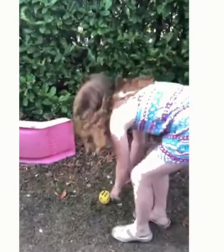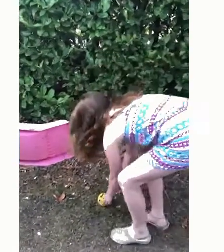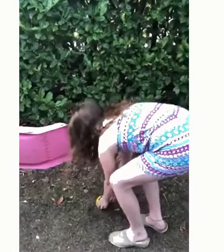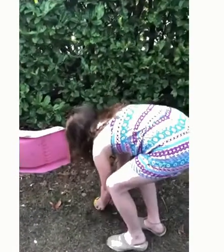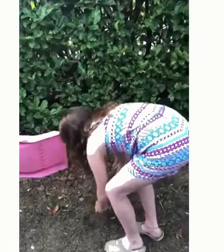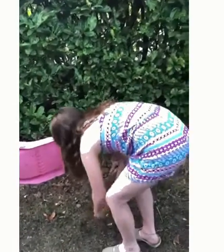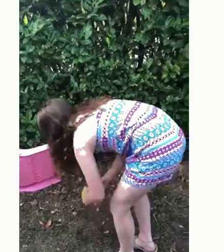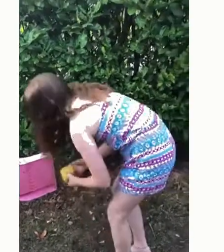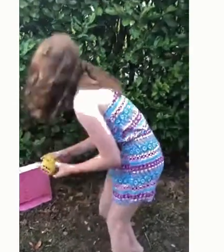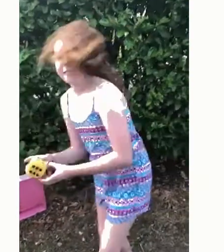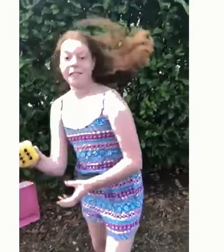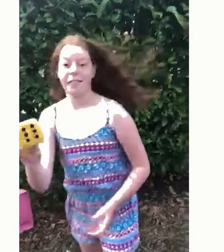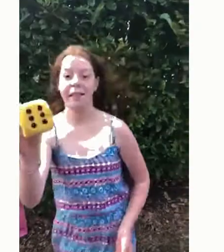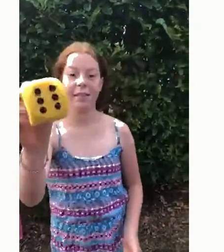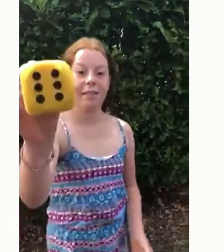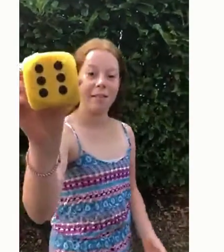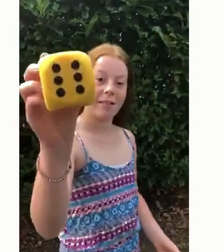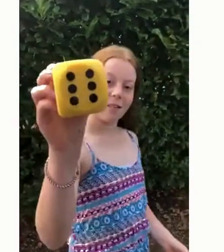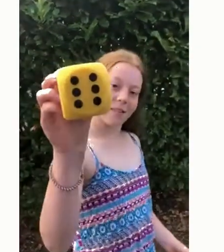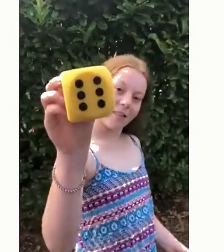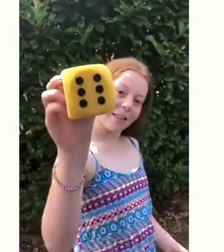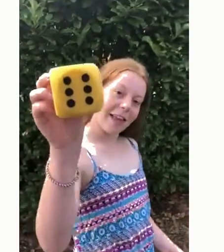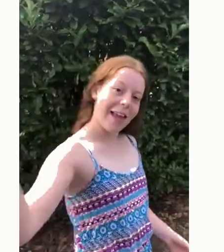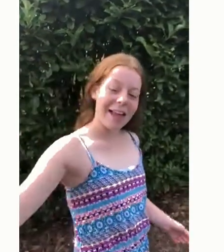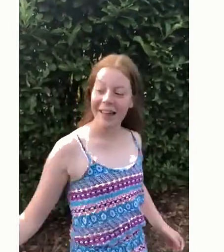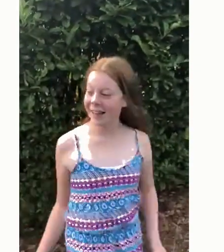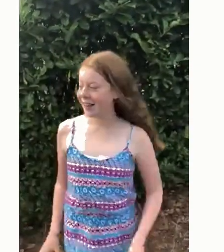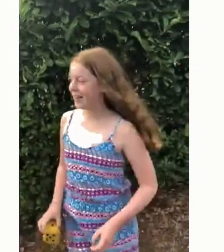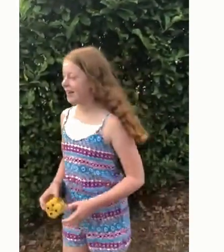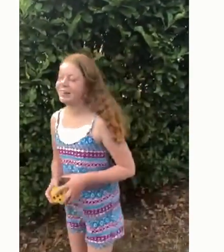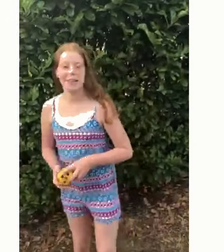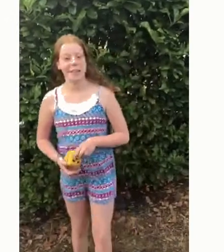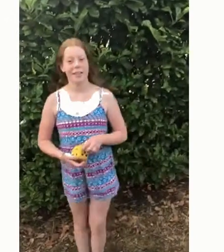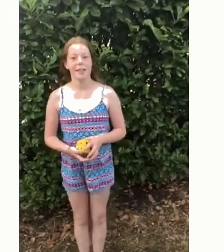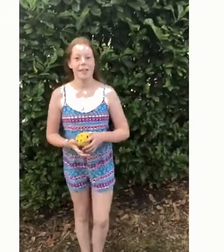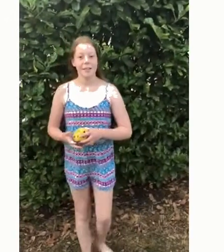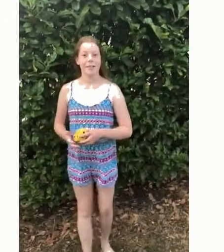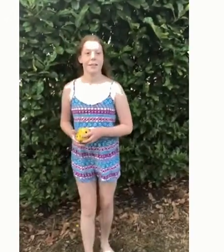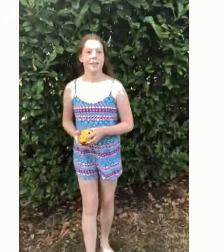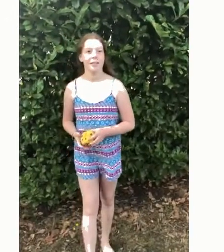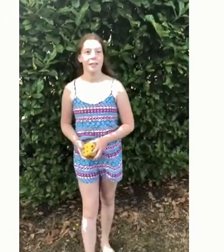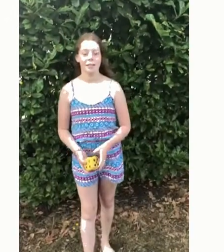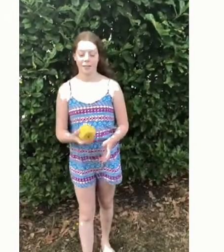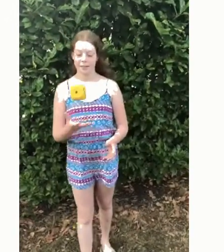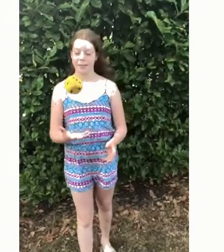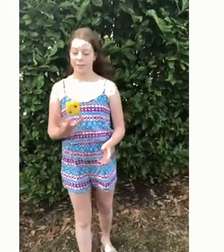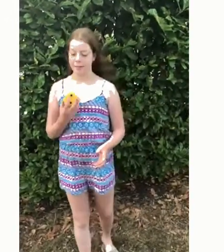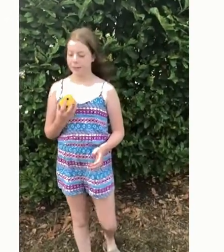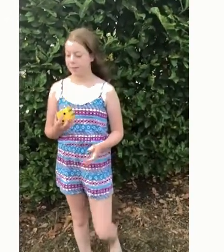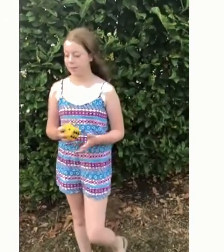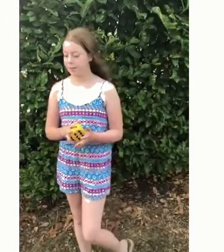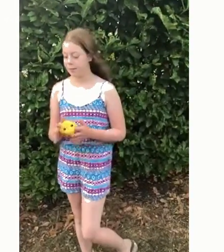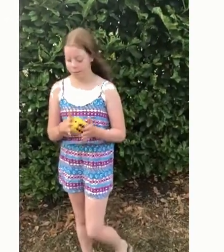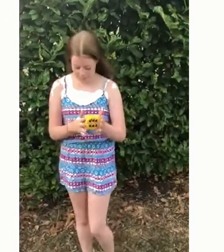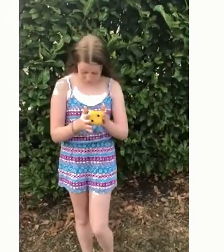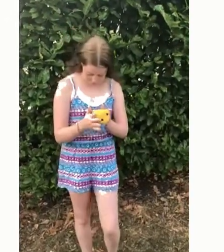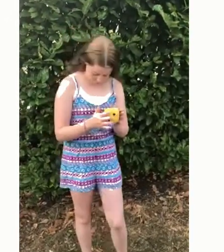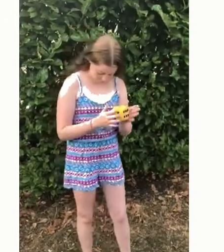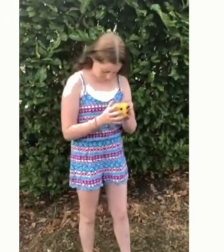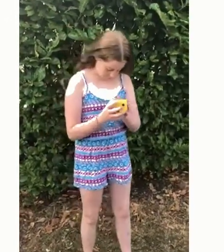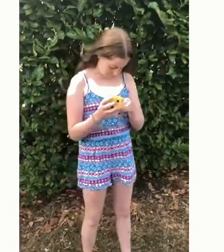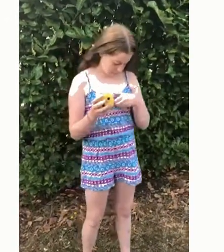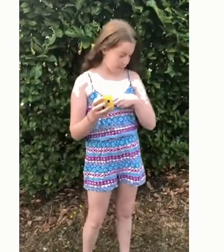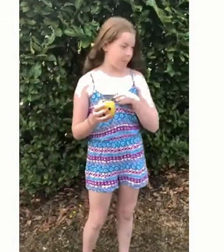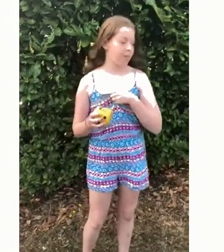Okay, let's have a look. I think that might be a 6. Well done. And final question. The third person, the one who